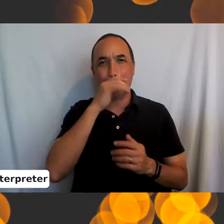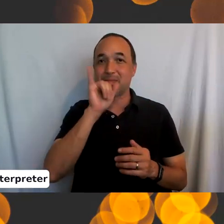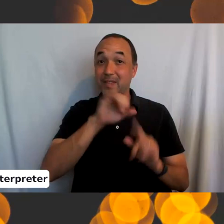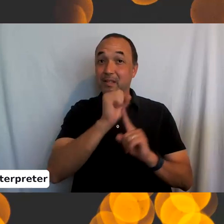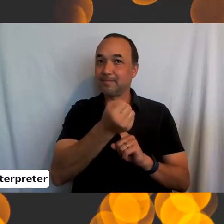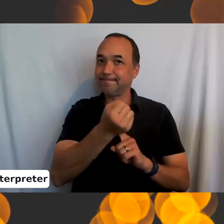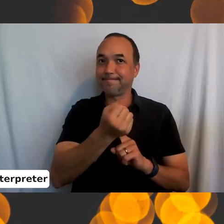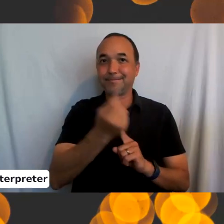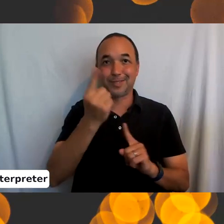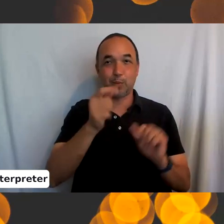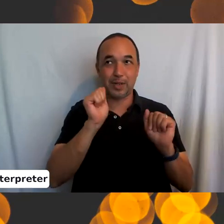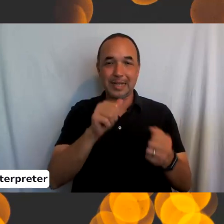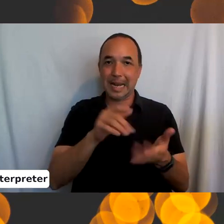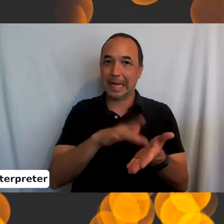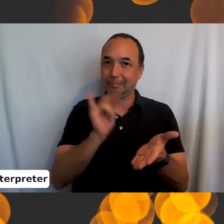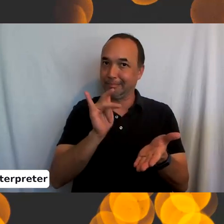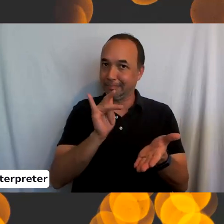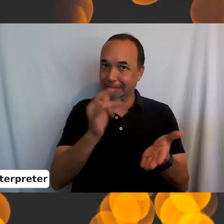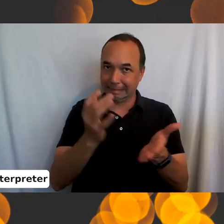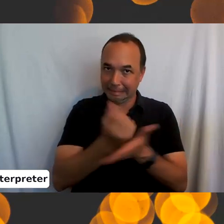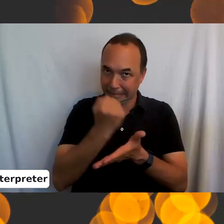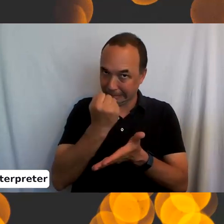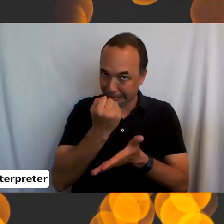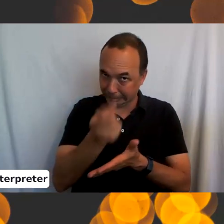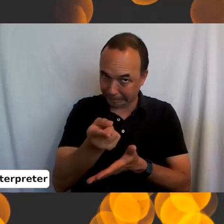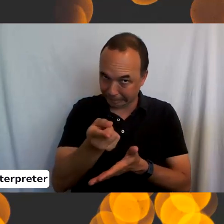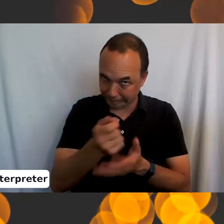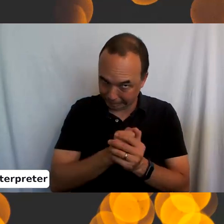easily taken advantage of. And think of the homeowners too.